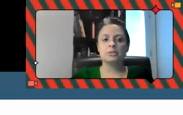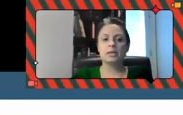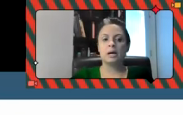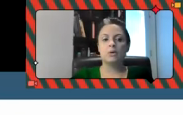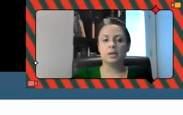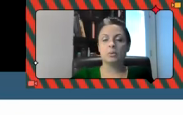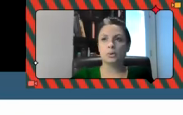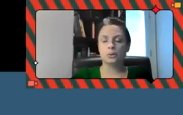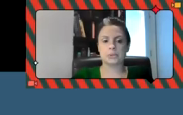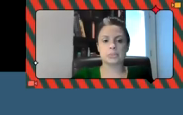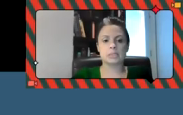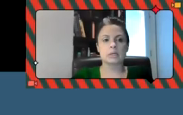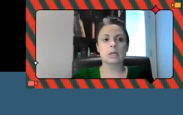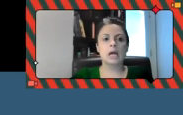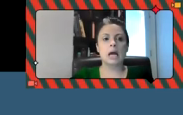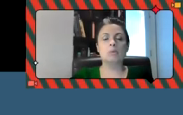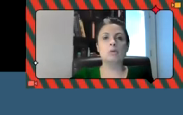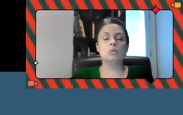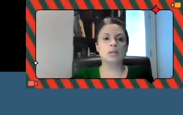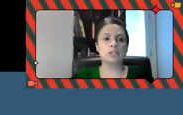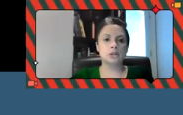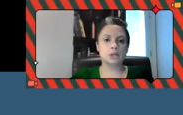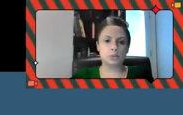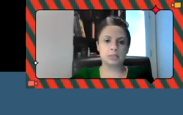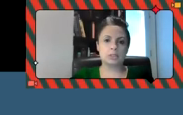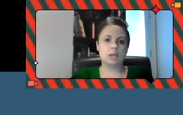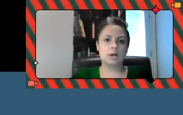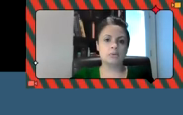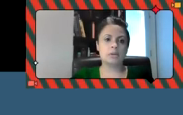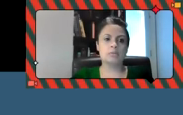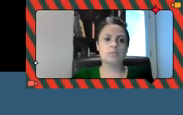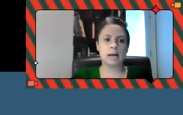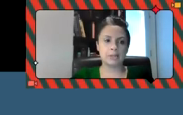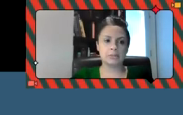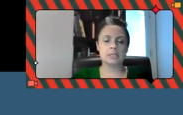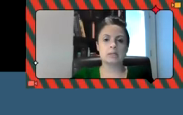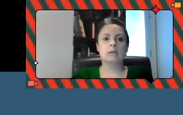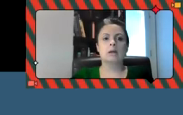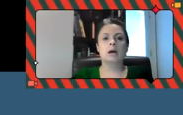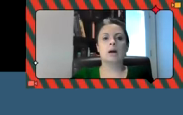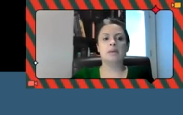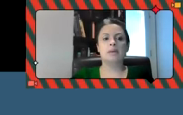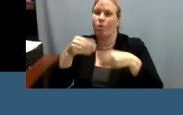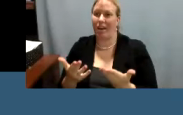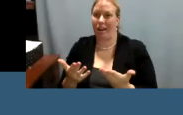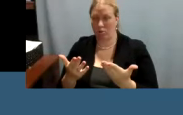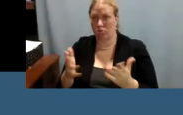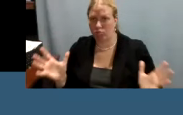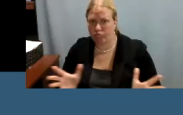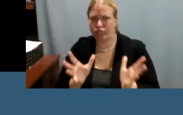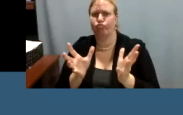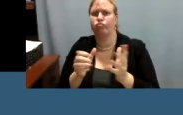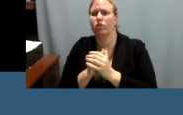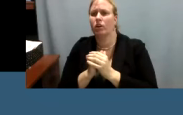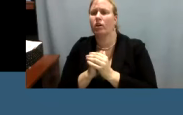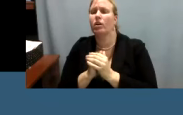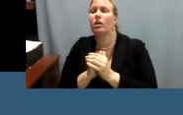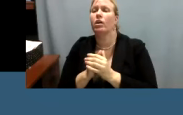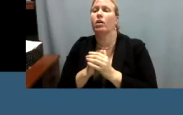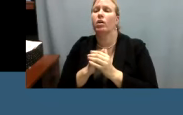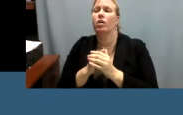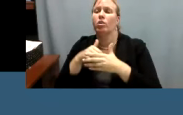responders and health care workers uh we want to encourage health care providers um in um to enroll